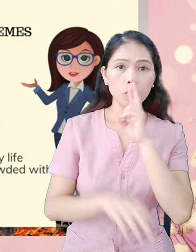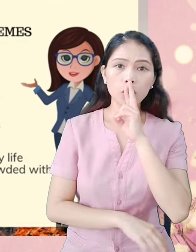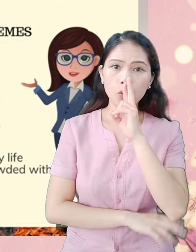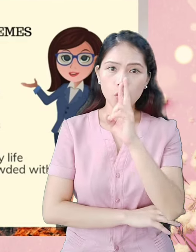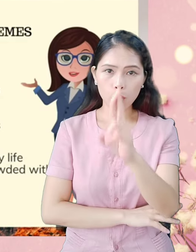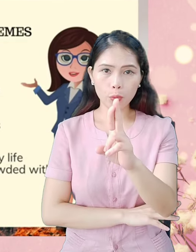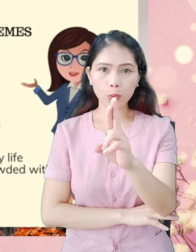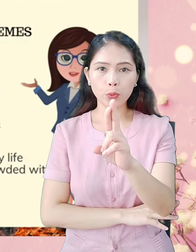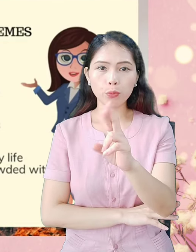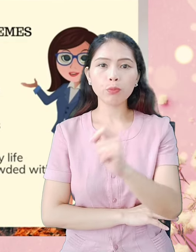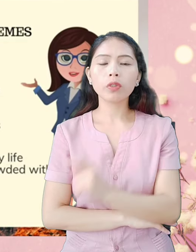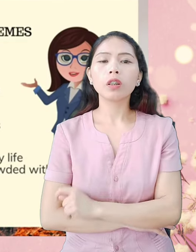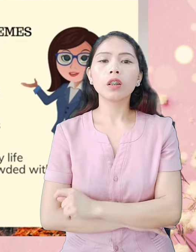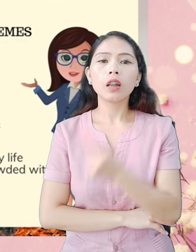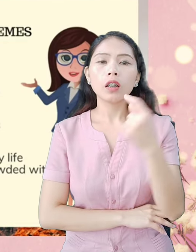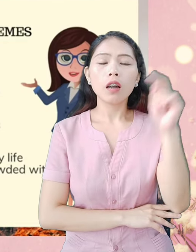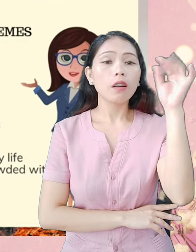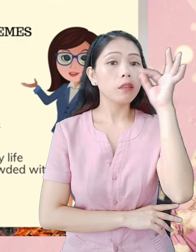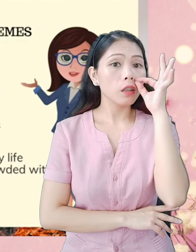are